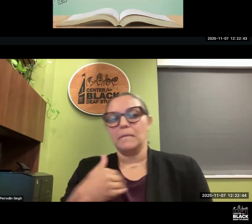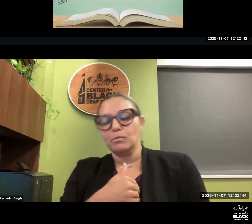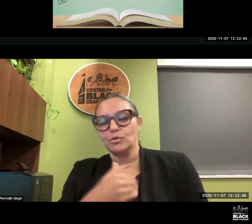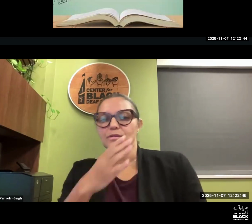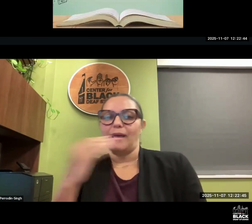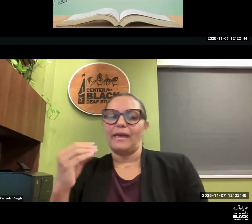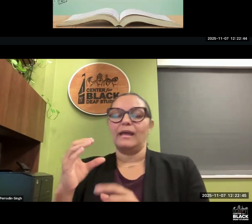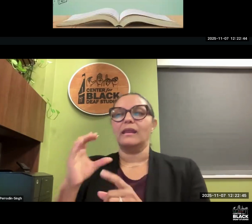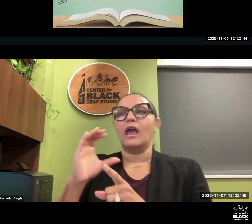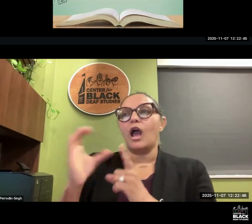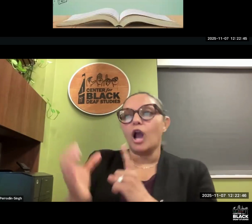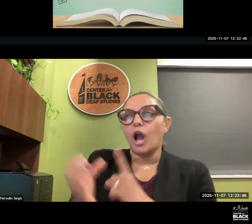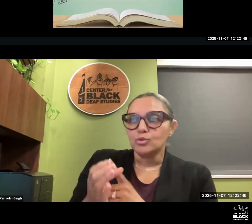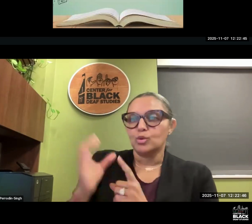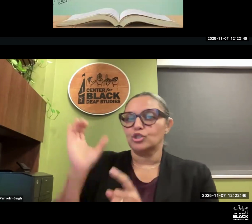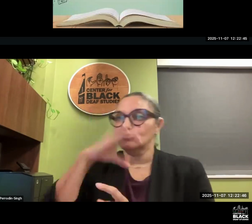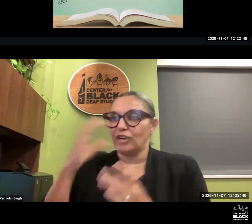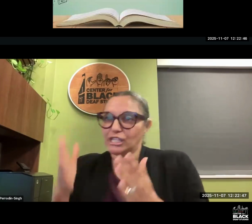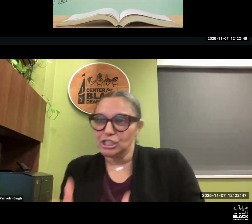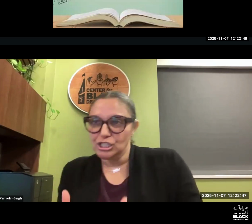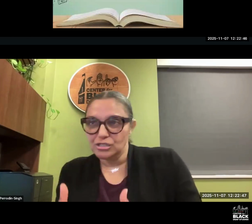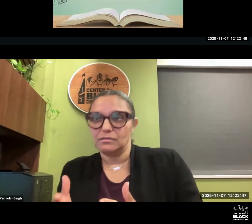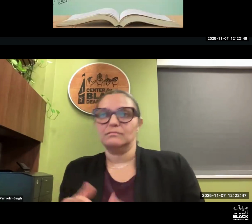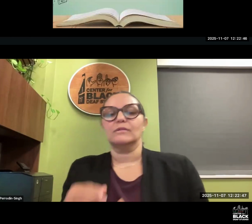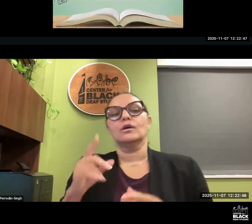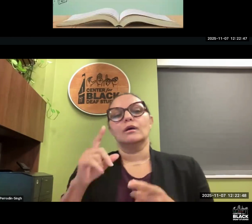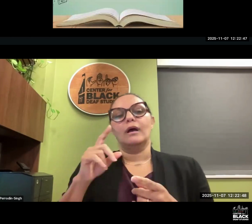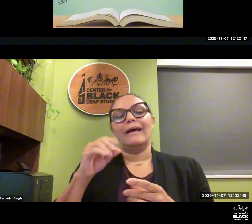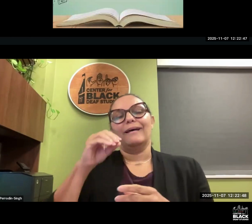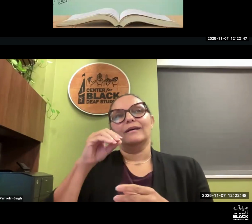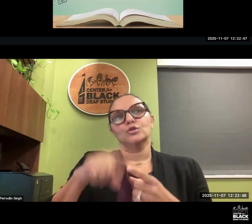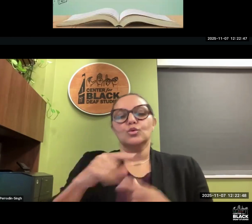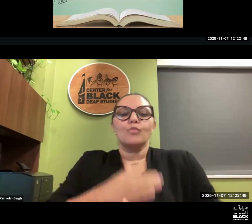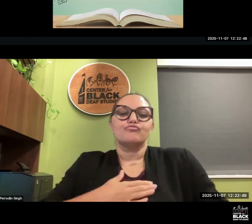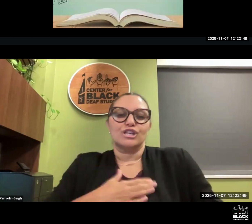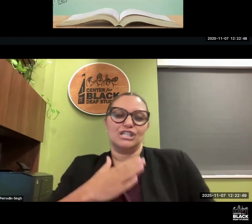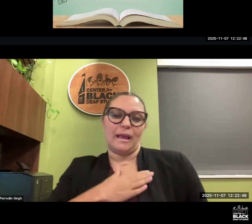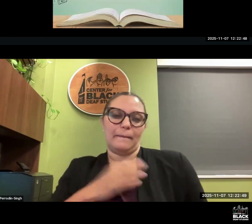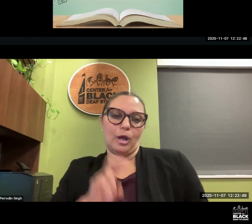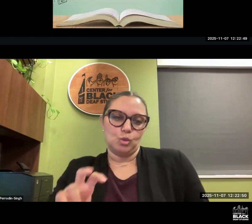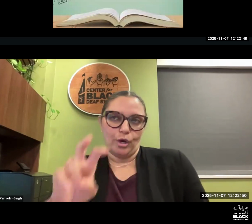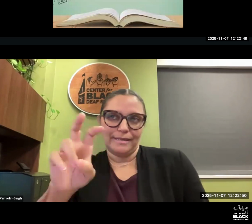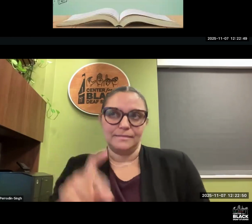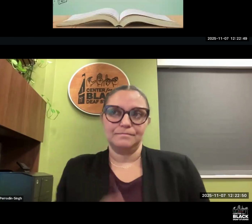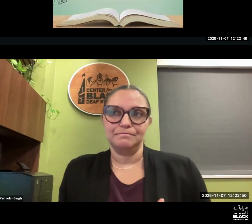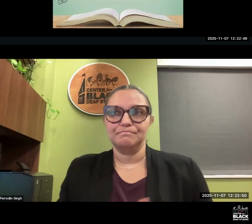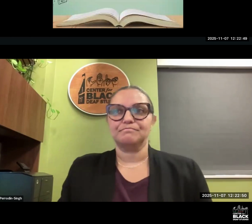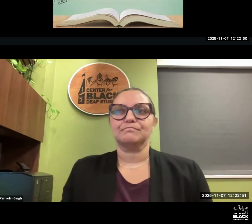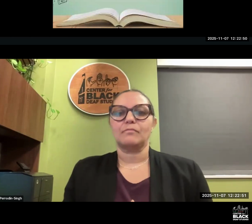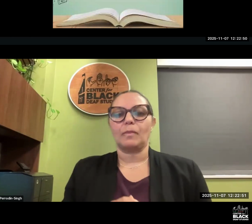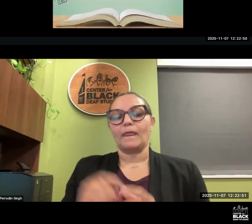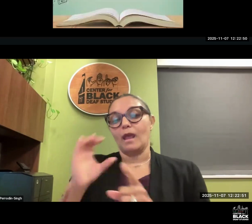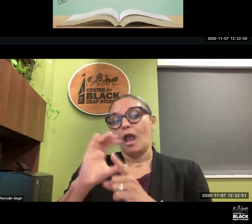This shared experience of membership, sometimes even with strangers, really helped